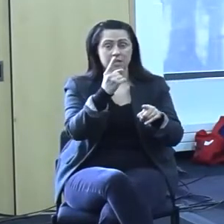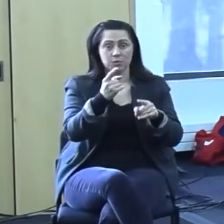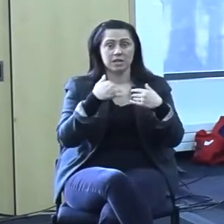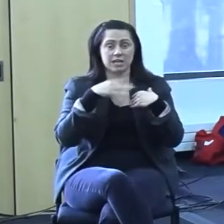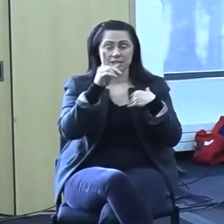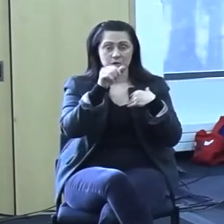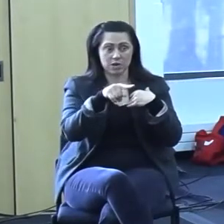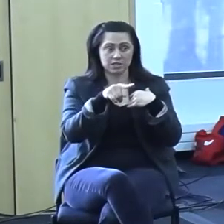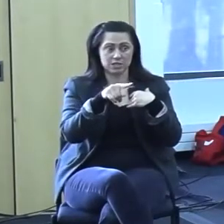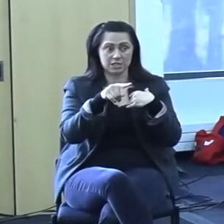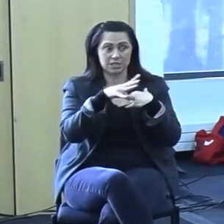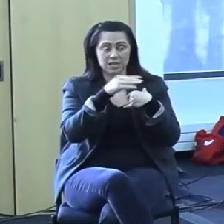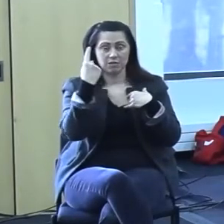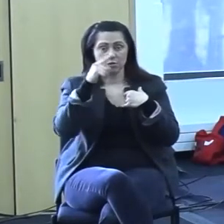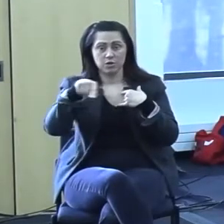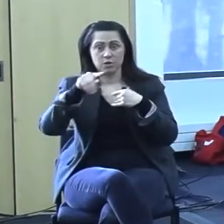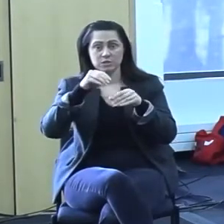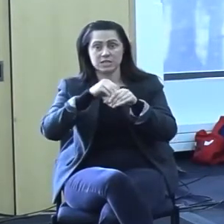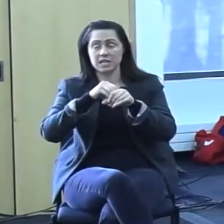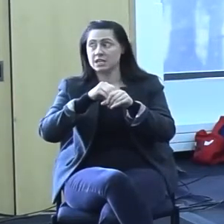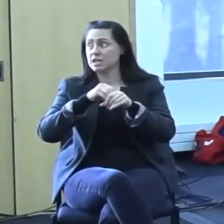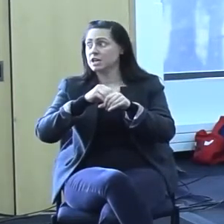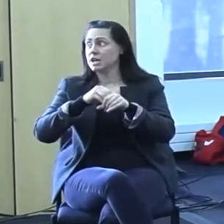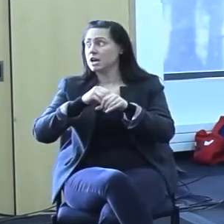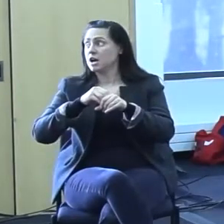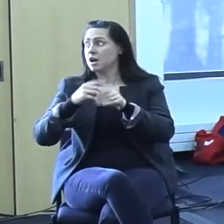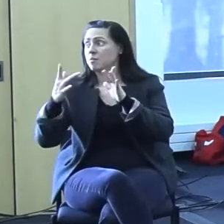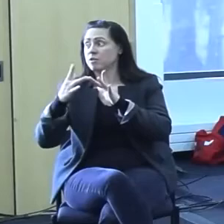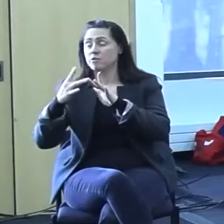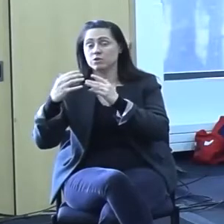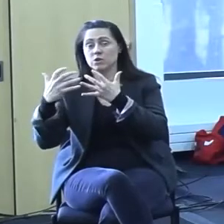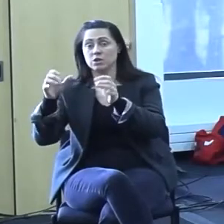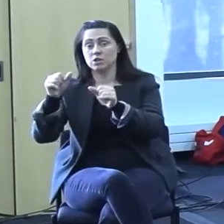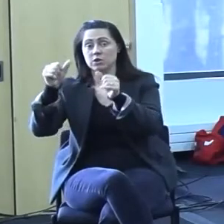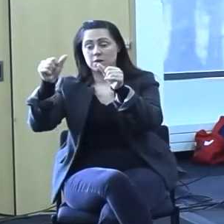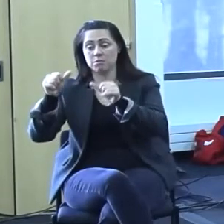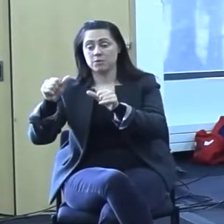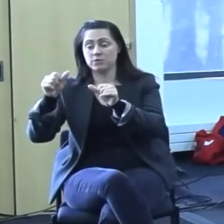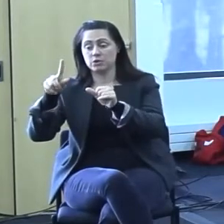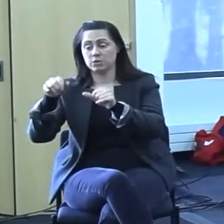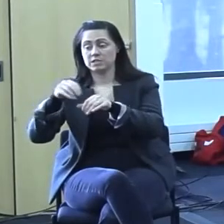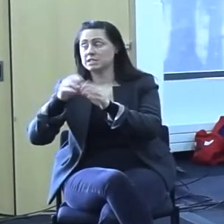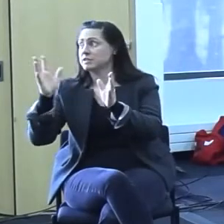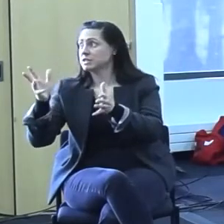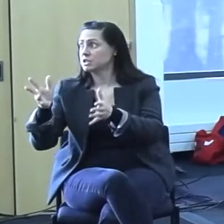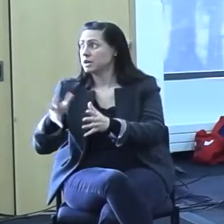has a question, and for those in the virtual audience, you can post your questions in the chat.